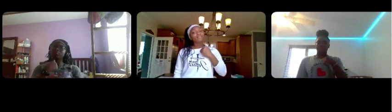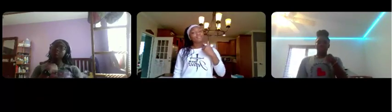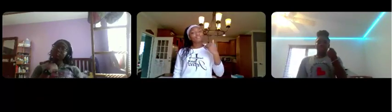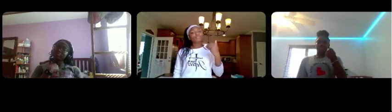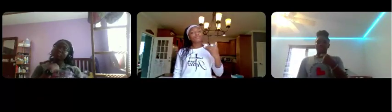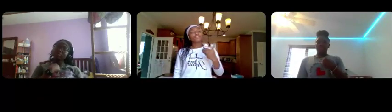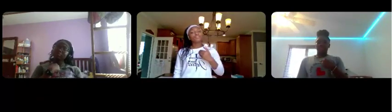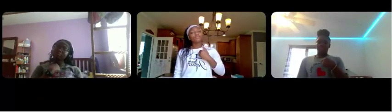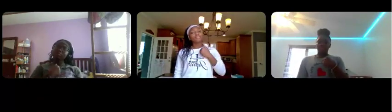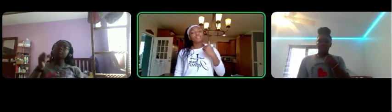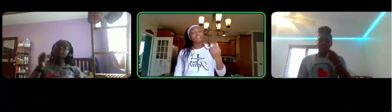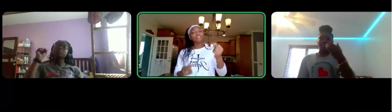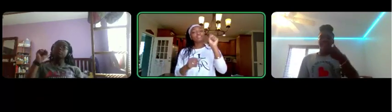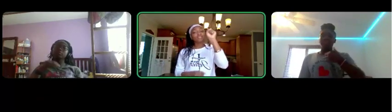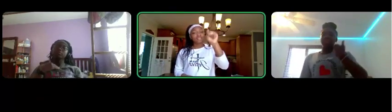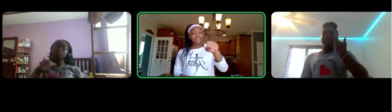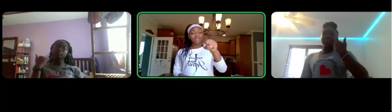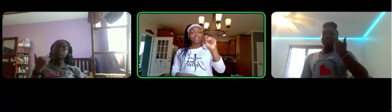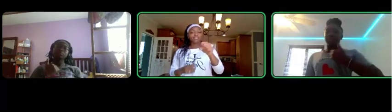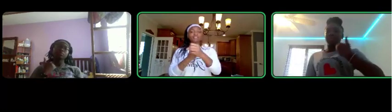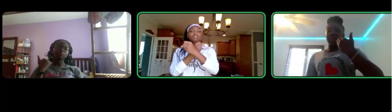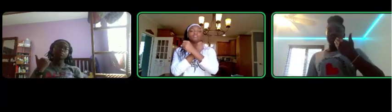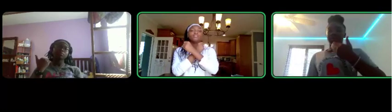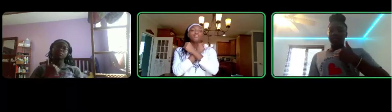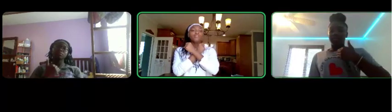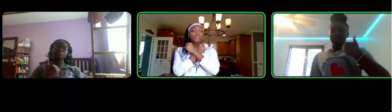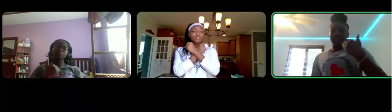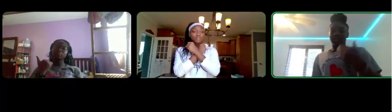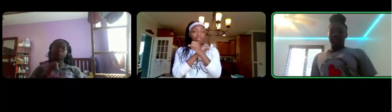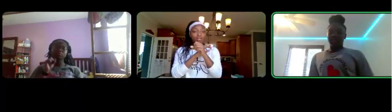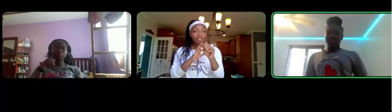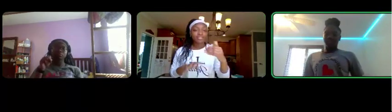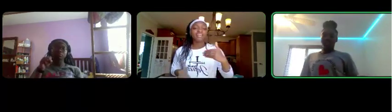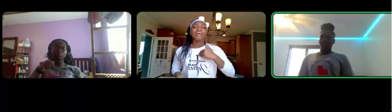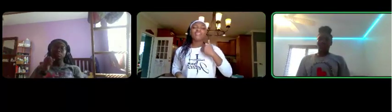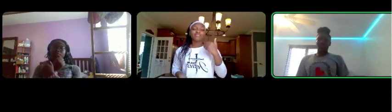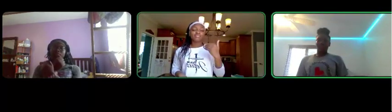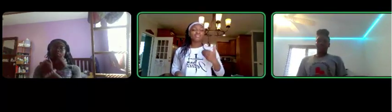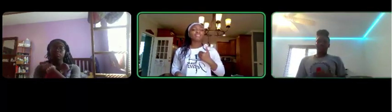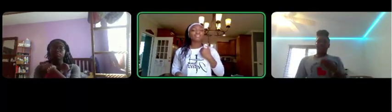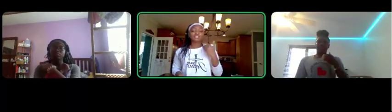So we're going to do me like this. Yes. You do this for me? Yeah, because it's in a song.